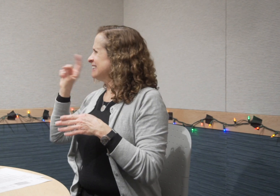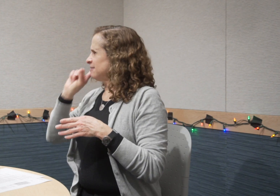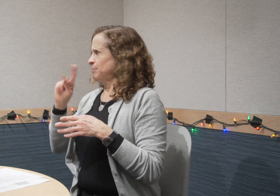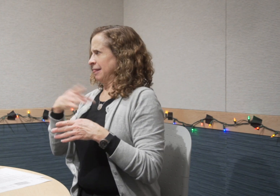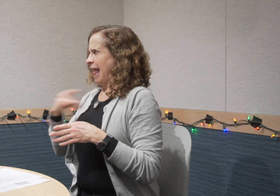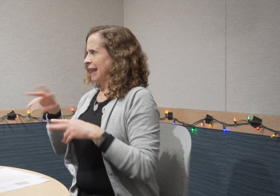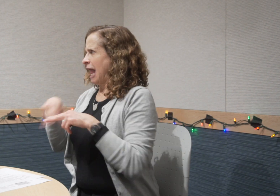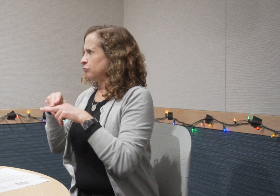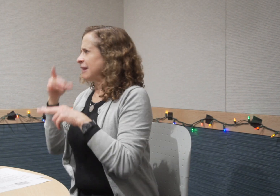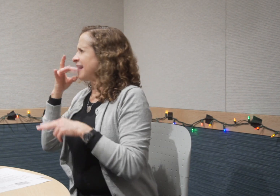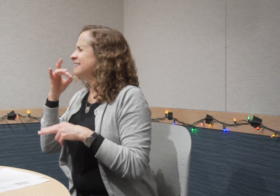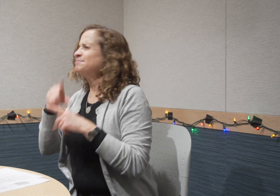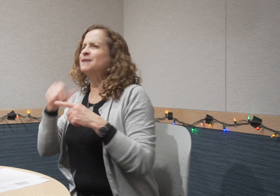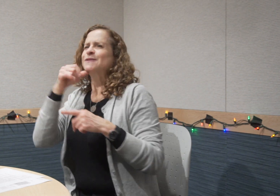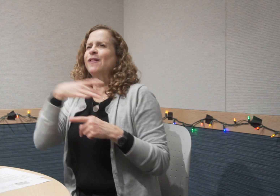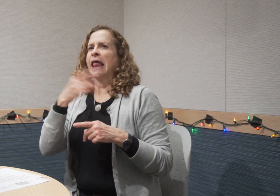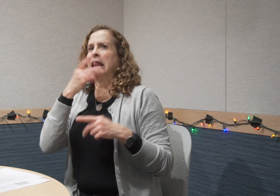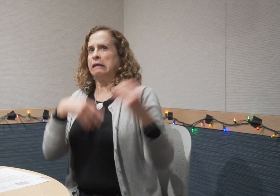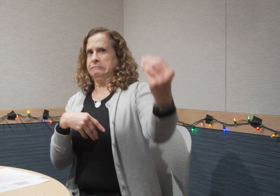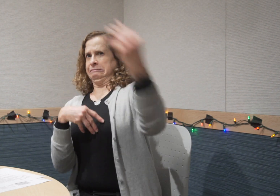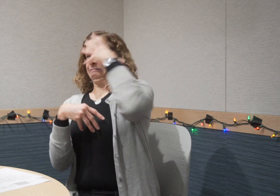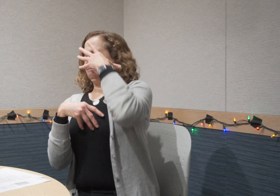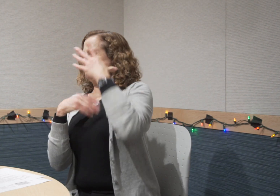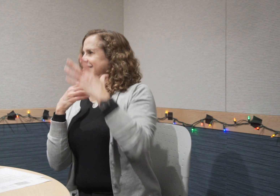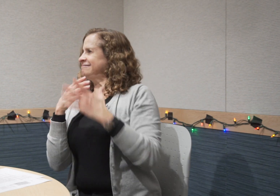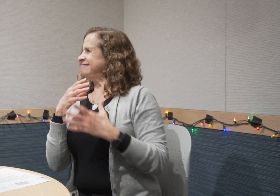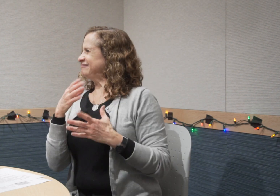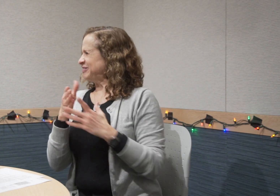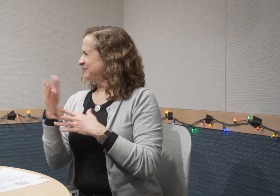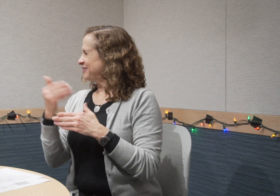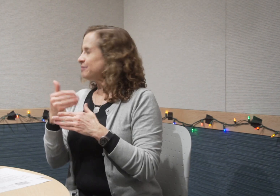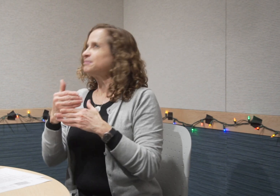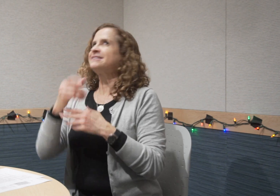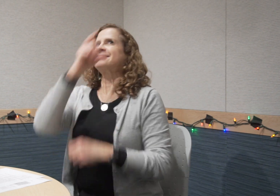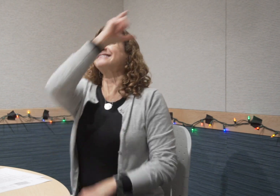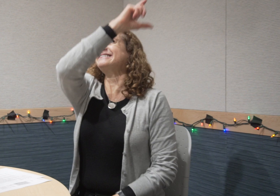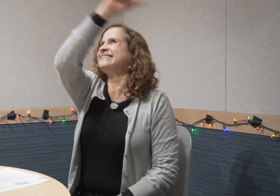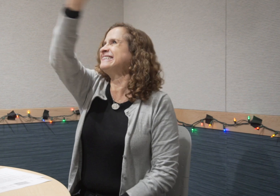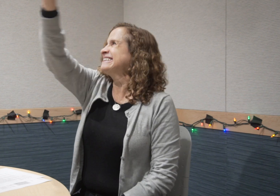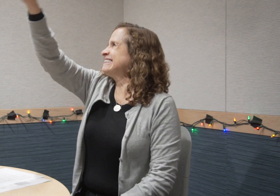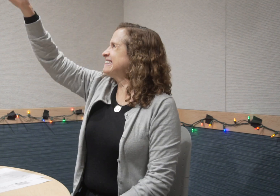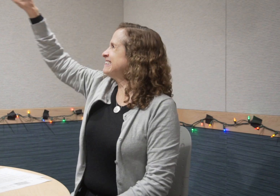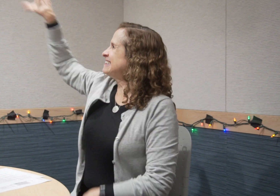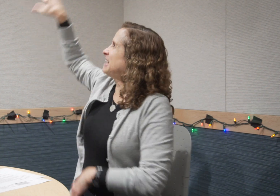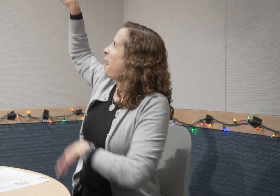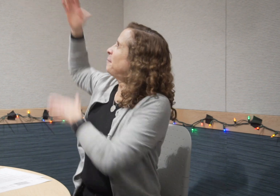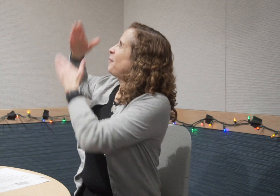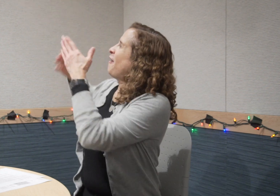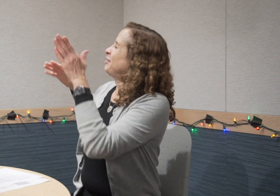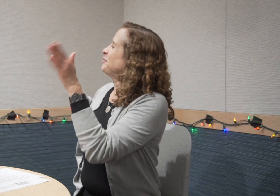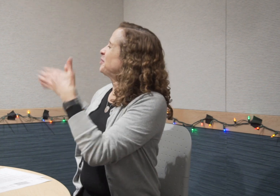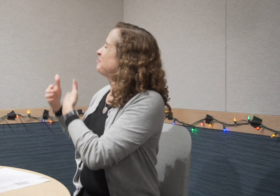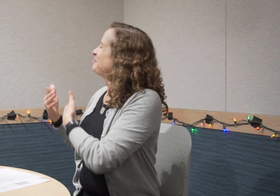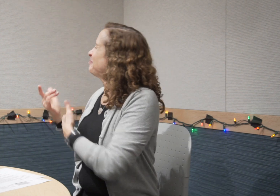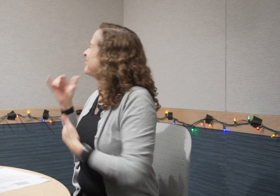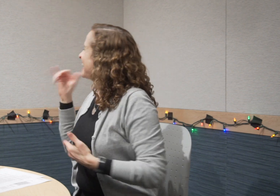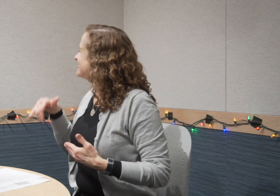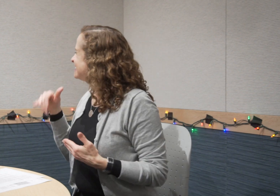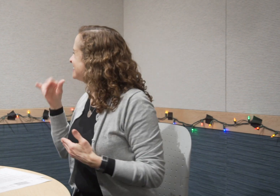up. Deaf people like natural light, but we don't like being backlit. And if light is too harsh, so if you have like casement windows